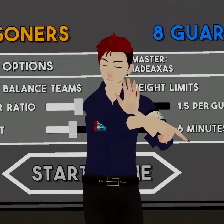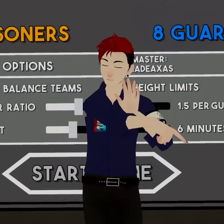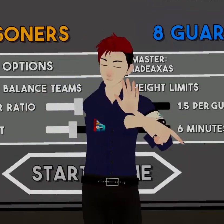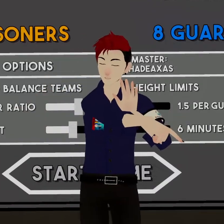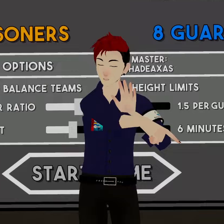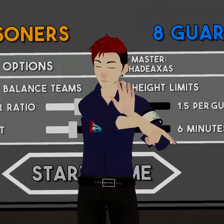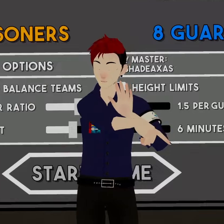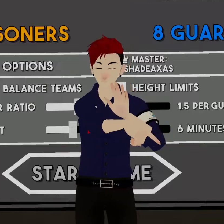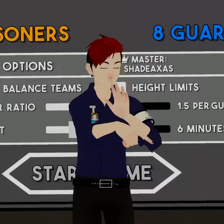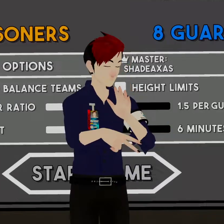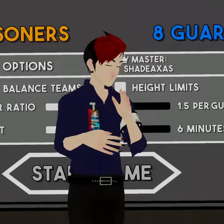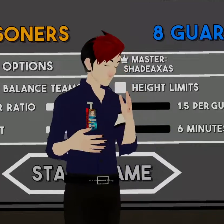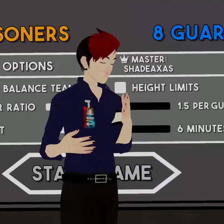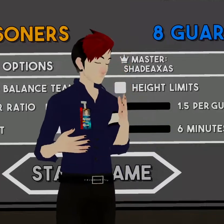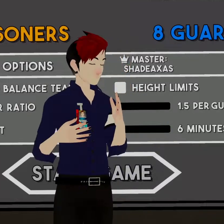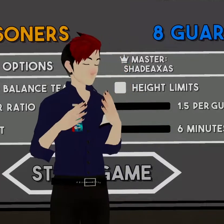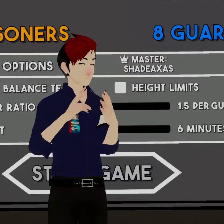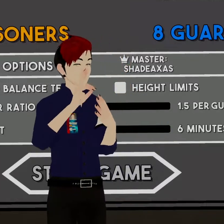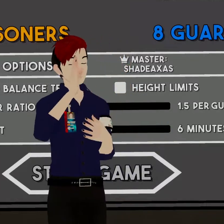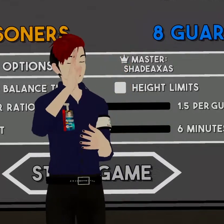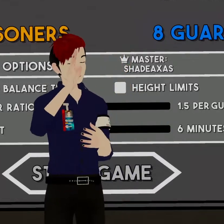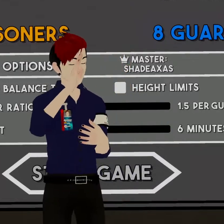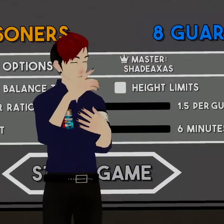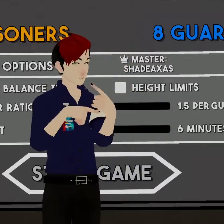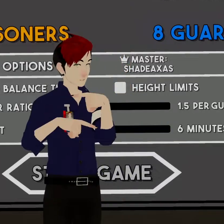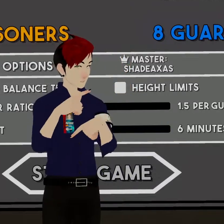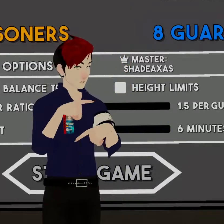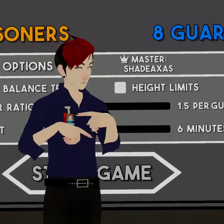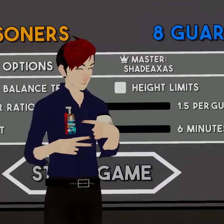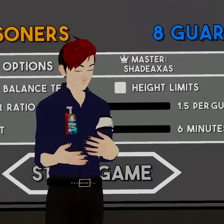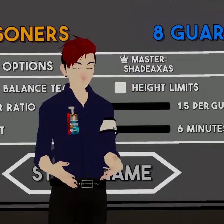killed them. So that one is a directional sign.